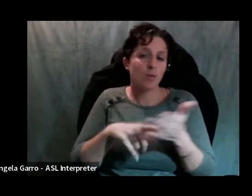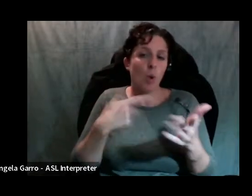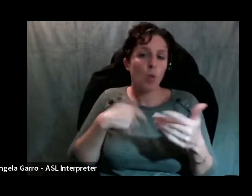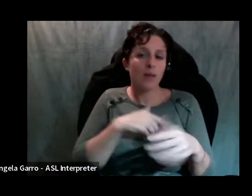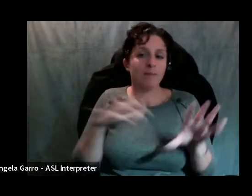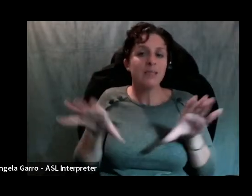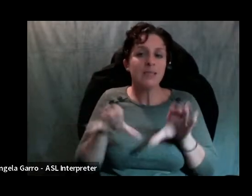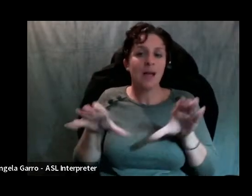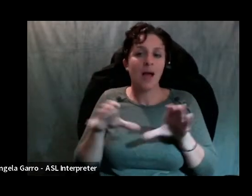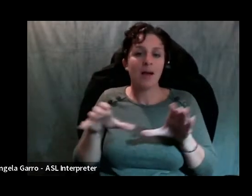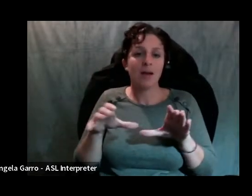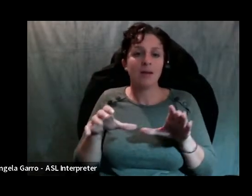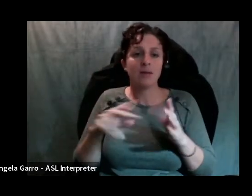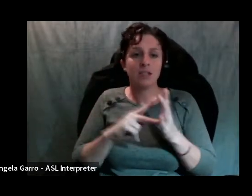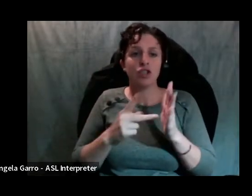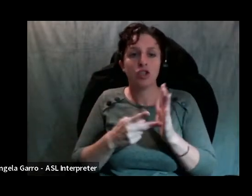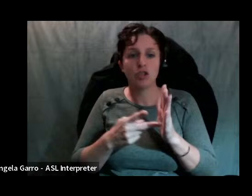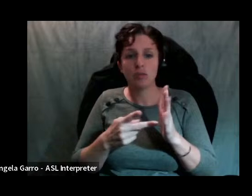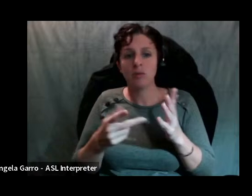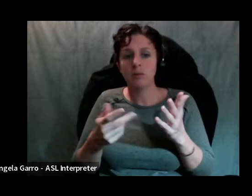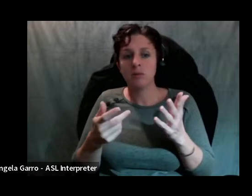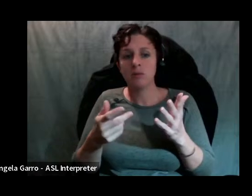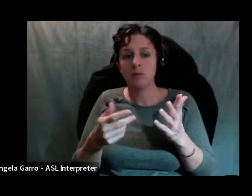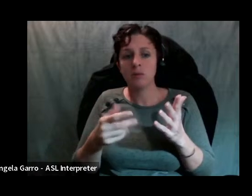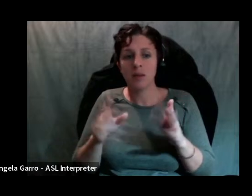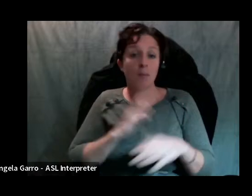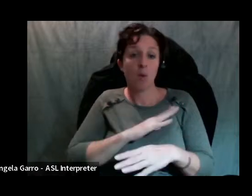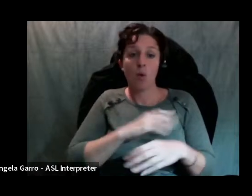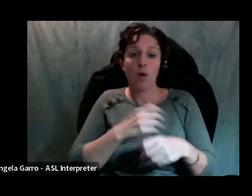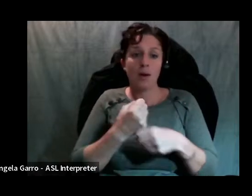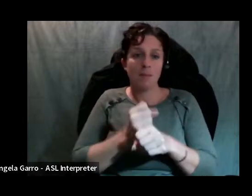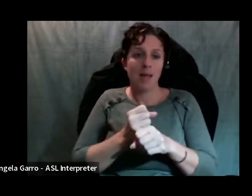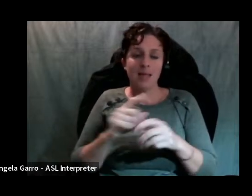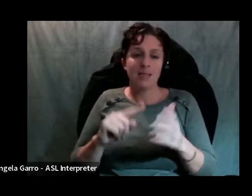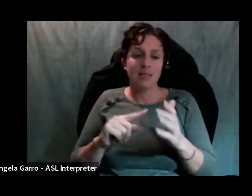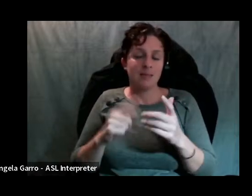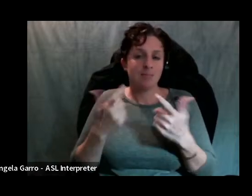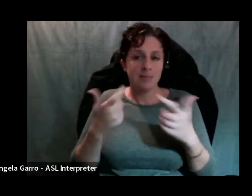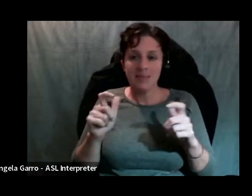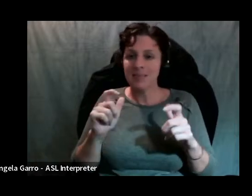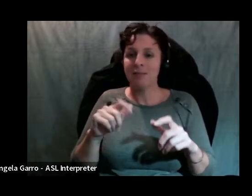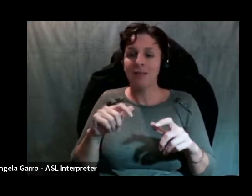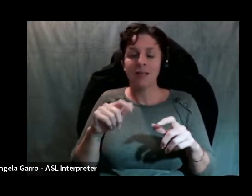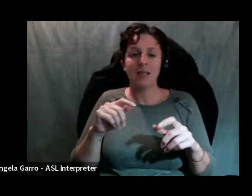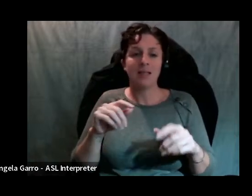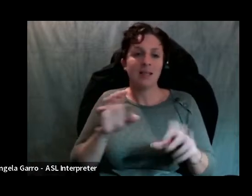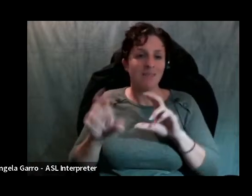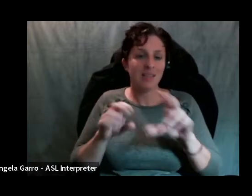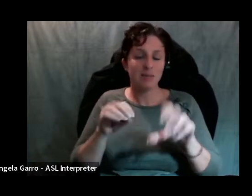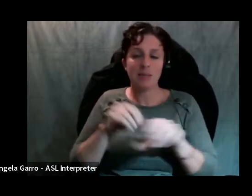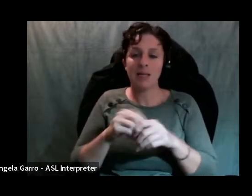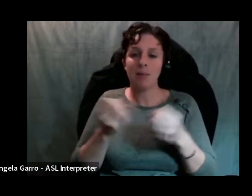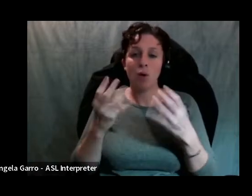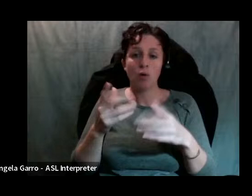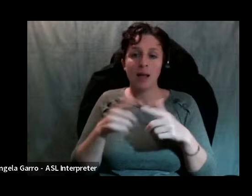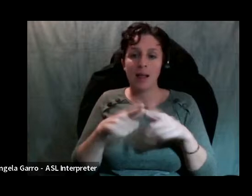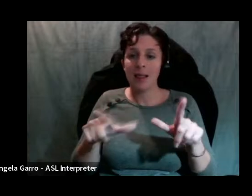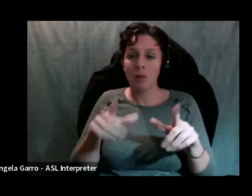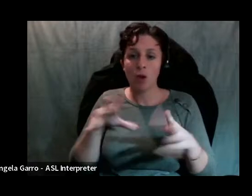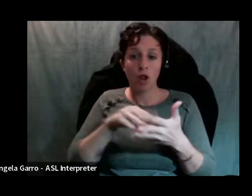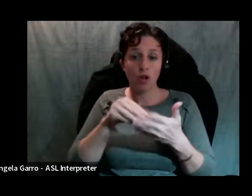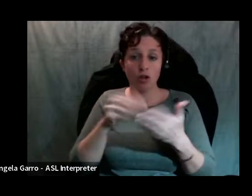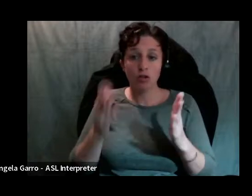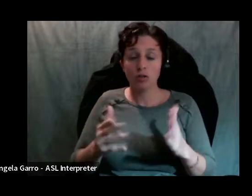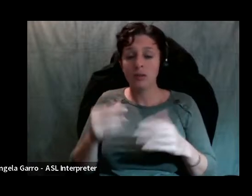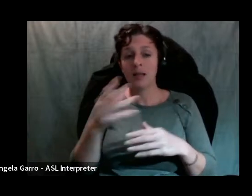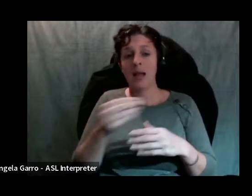of, they've made, the board has made significant investments in our multilingual learners. And so